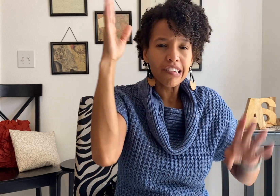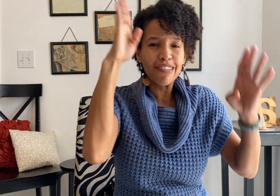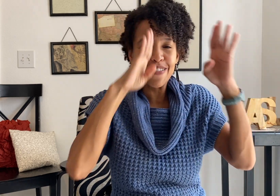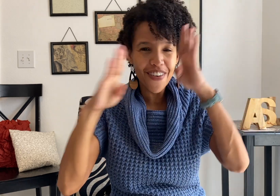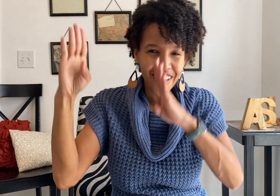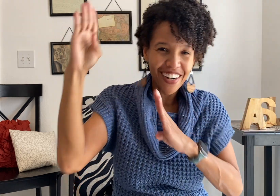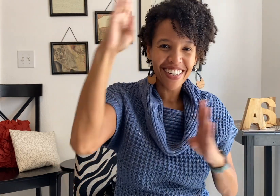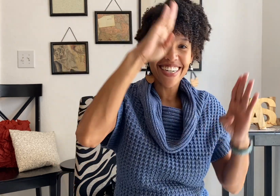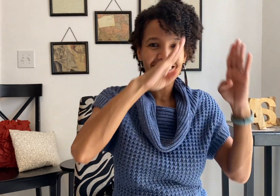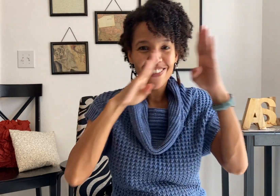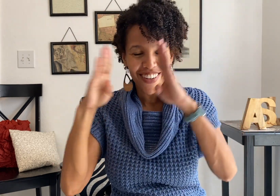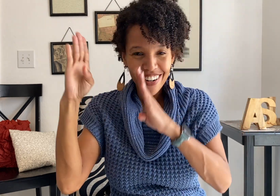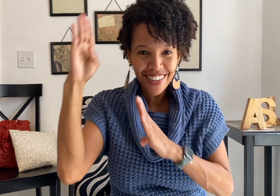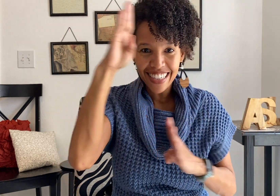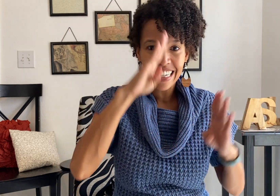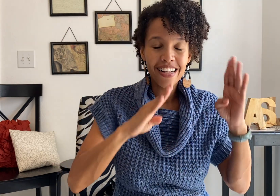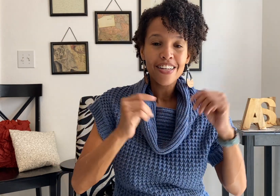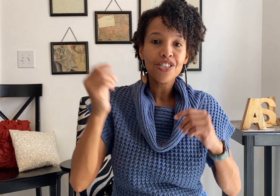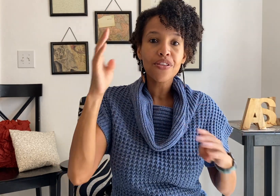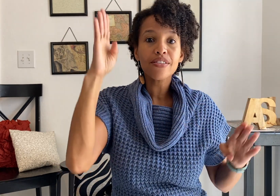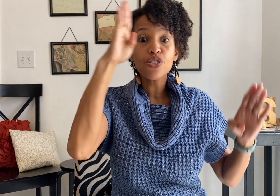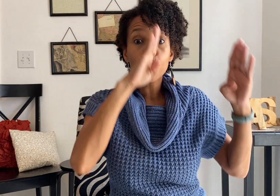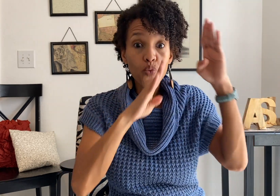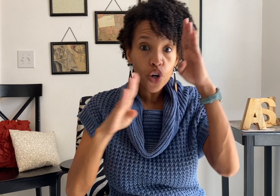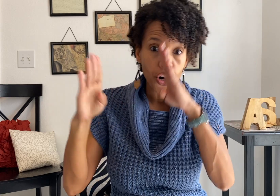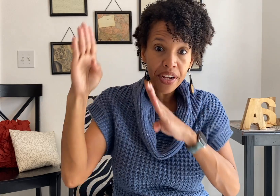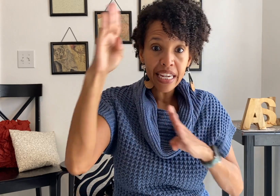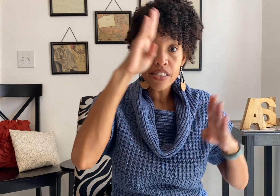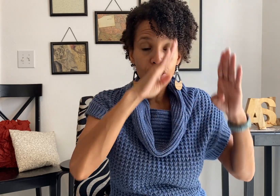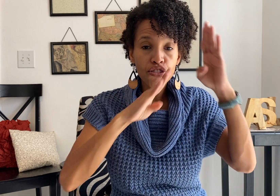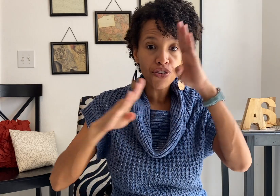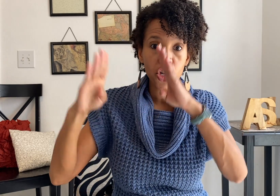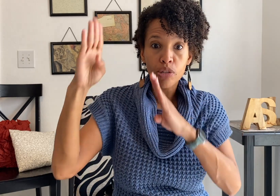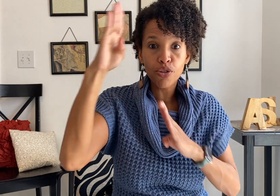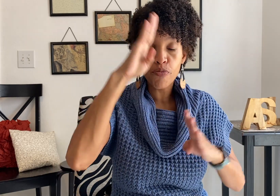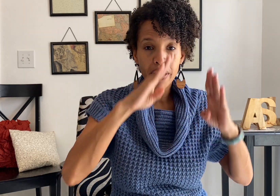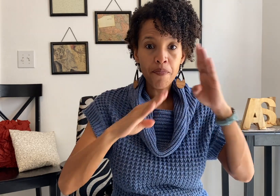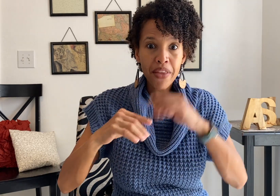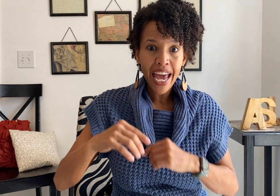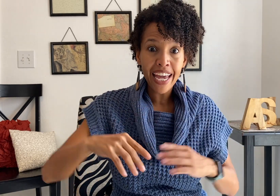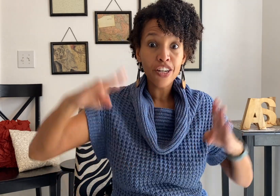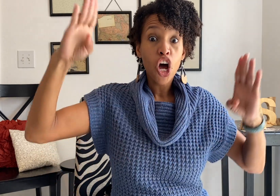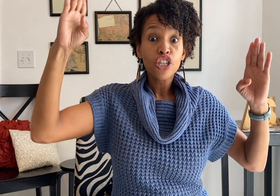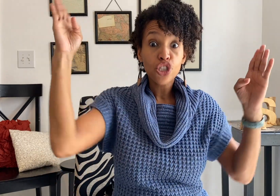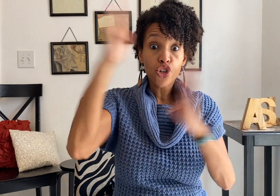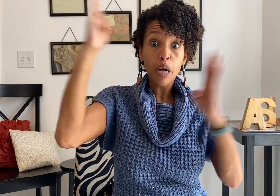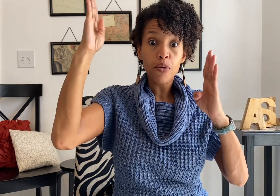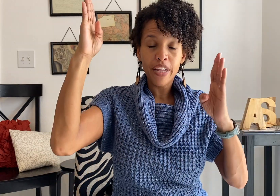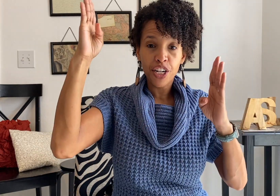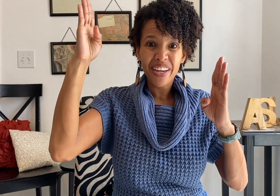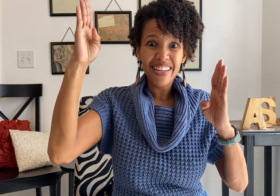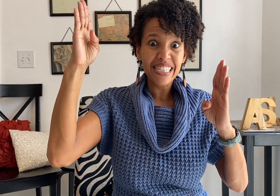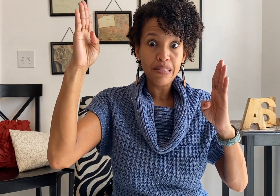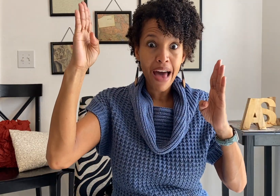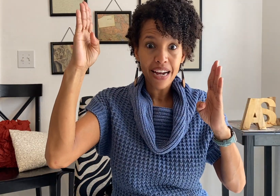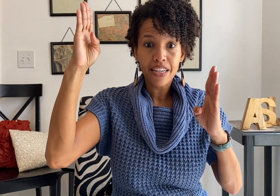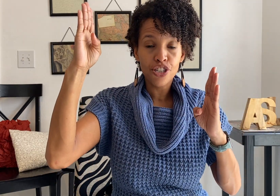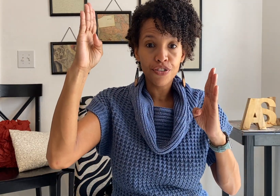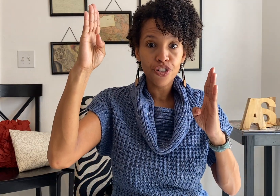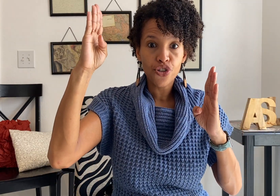oh, worry, worry. So this is worry is this circular movement, and trouble, like you're getting smacked because you're in